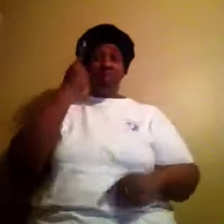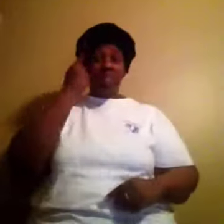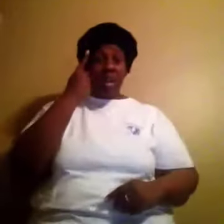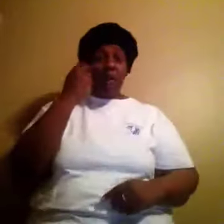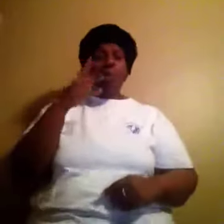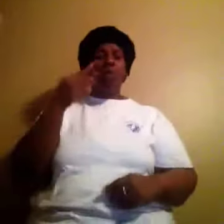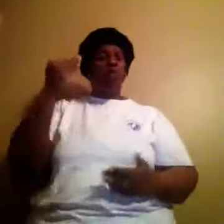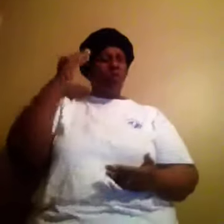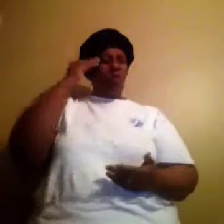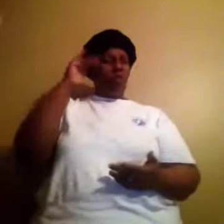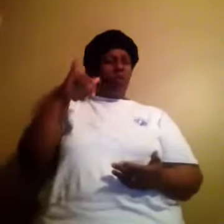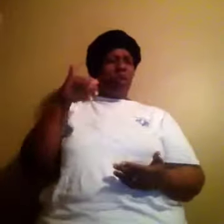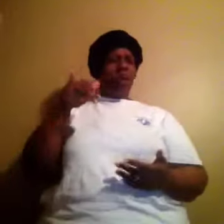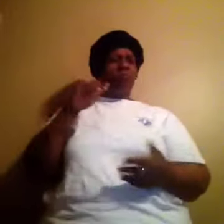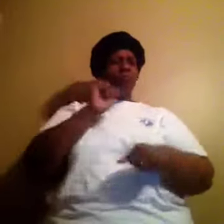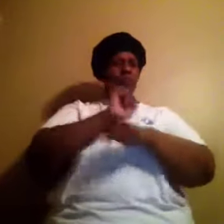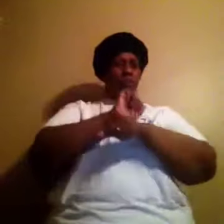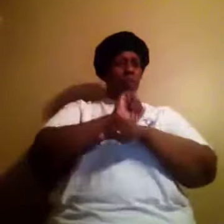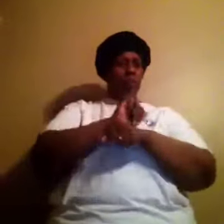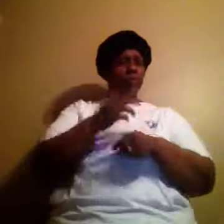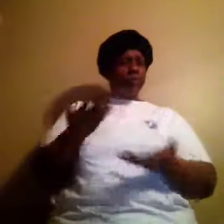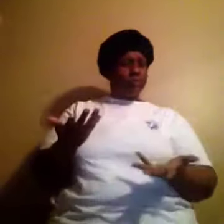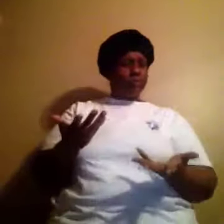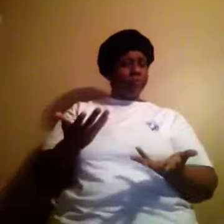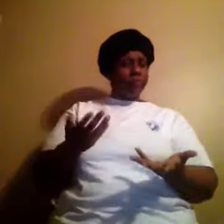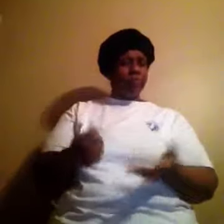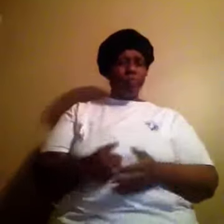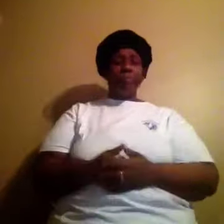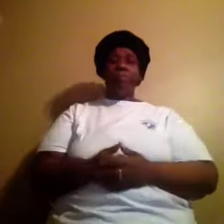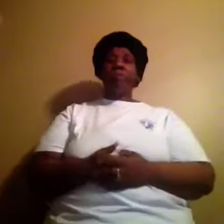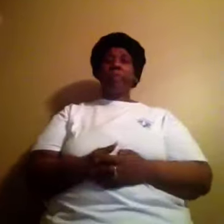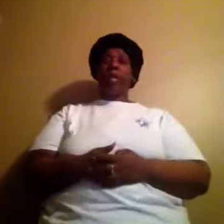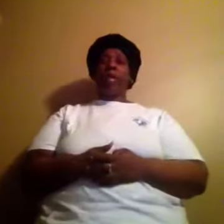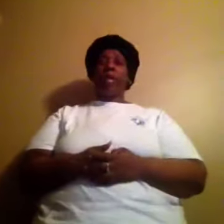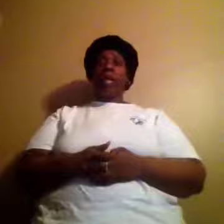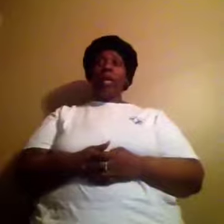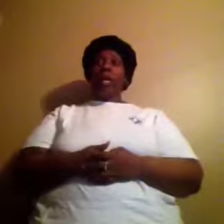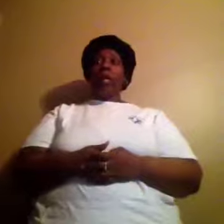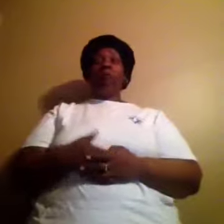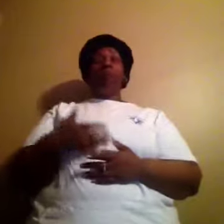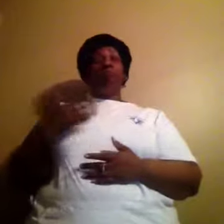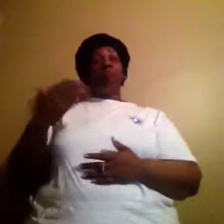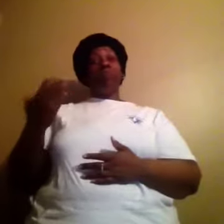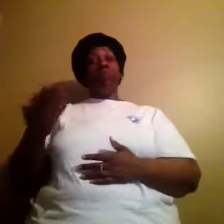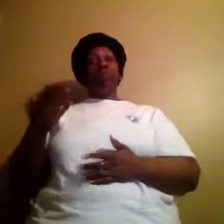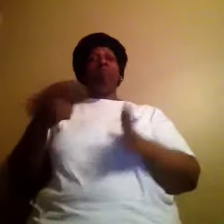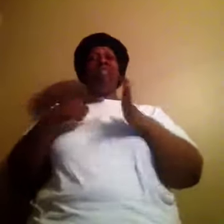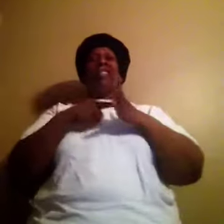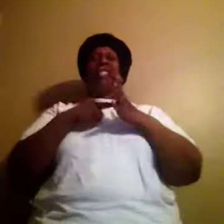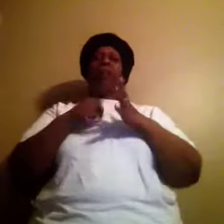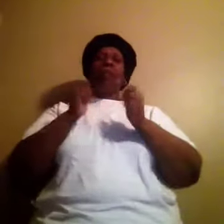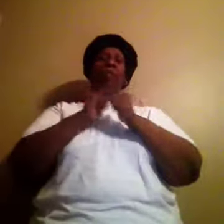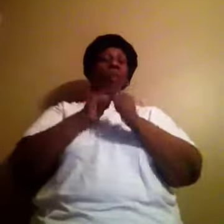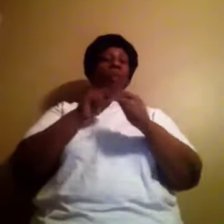and know that material. So in for example, with the